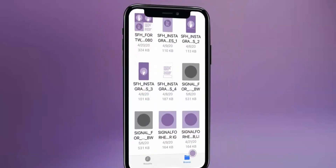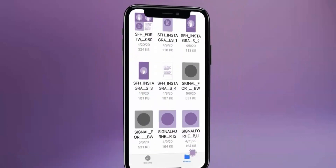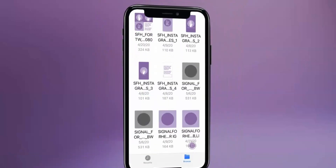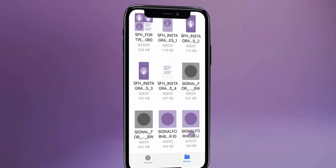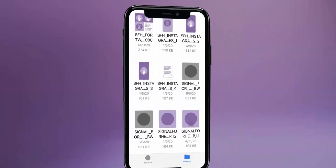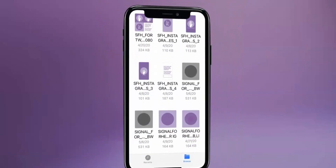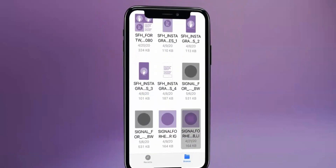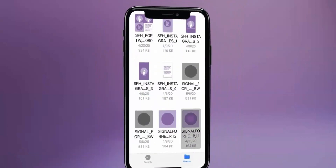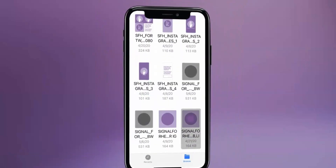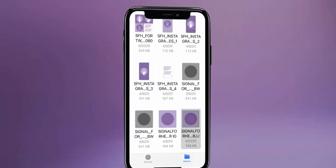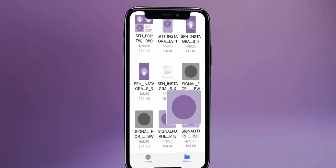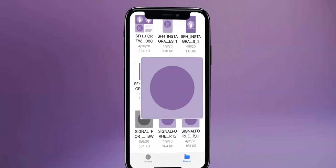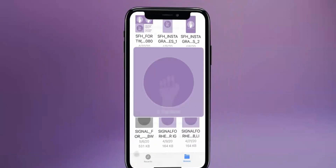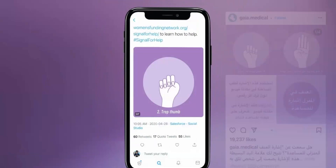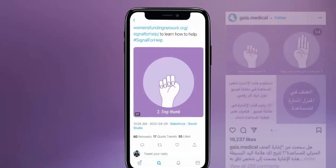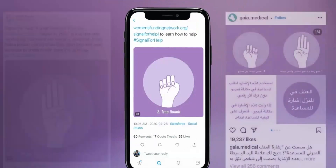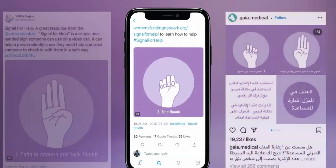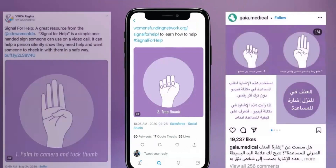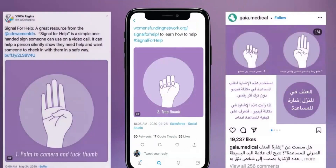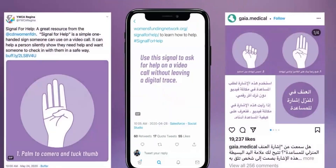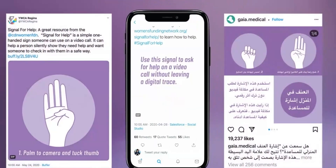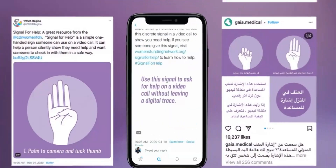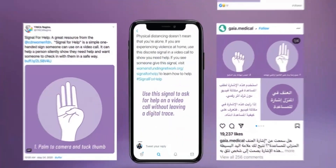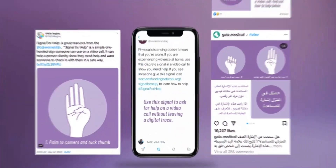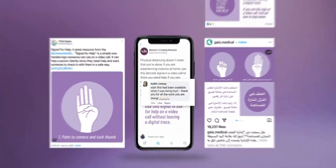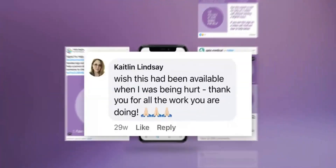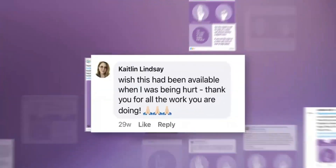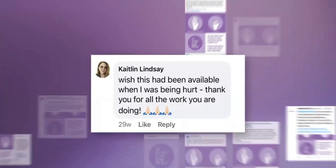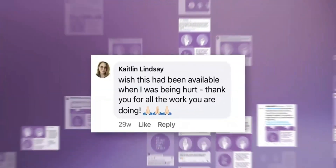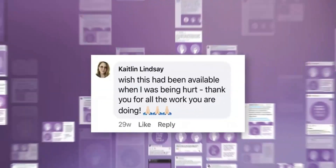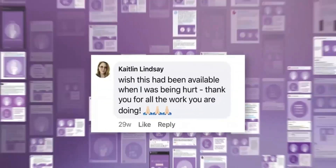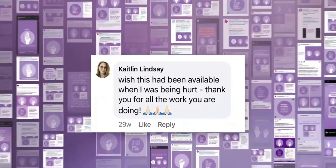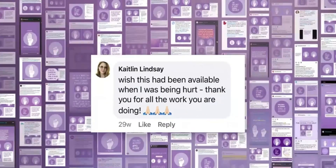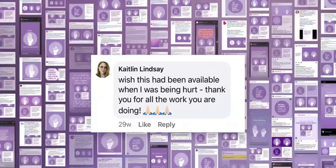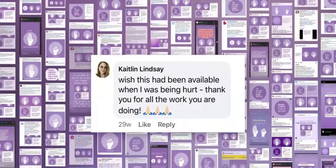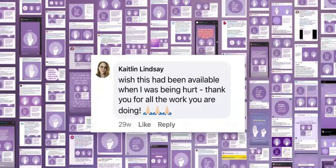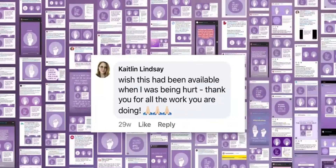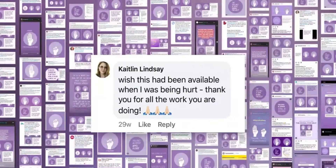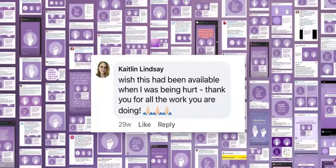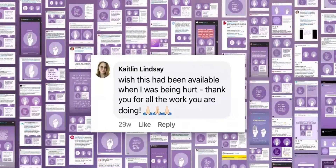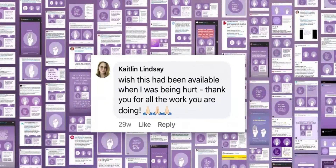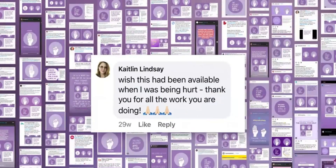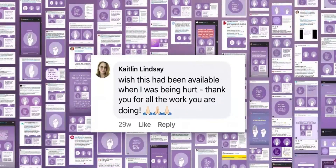of over 200 women's groups instantly downloaded, customized, and shared.